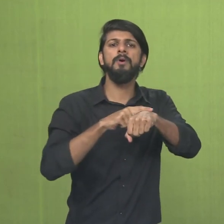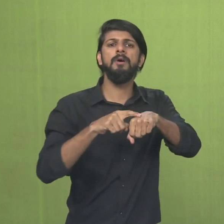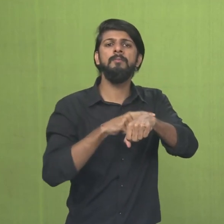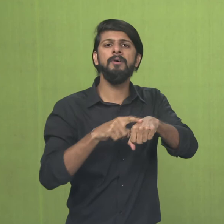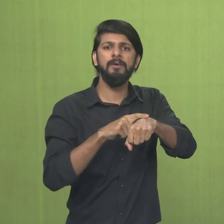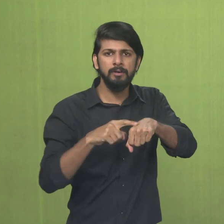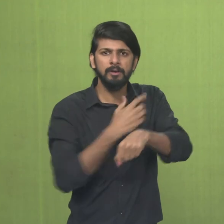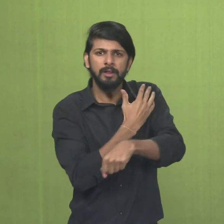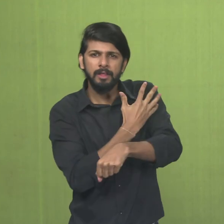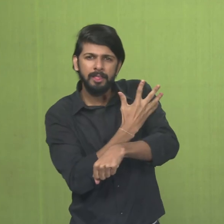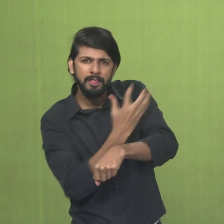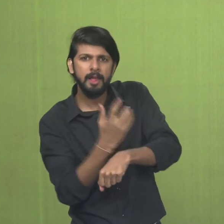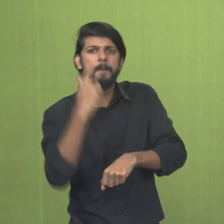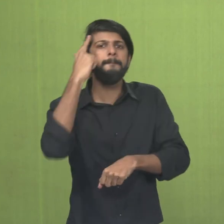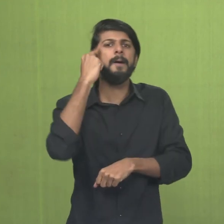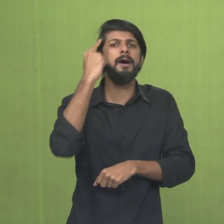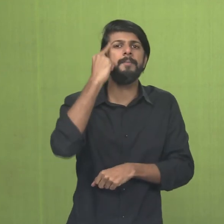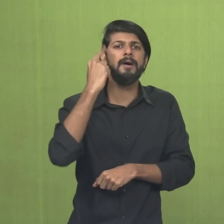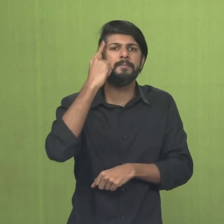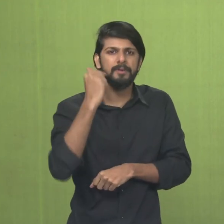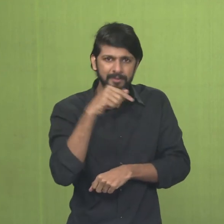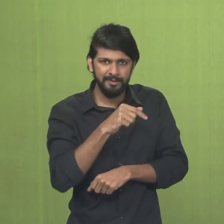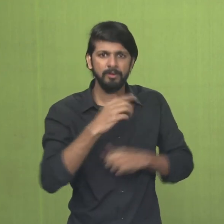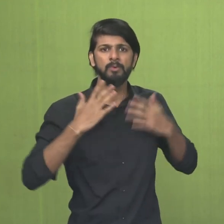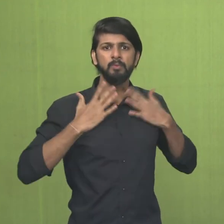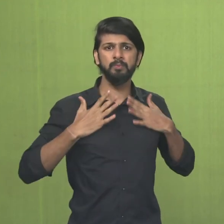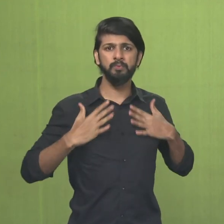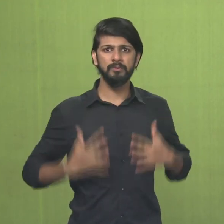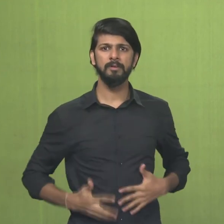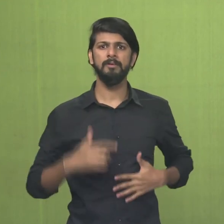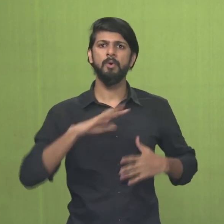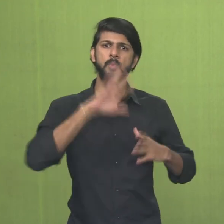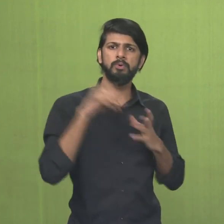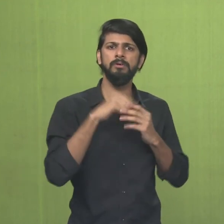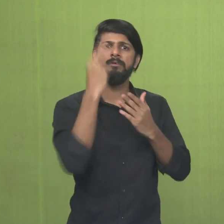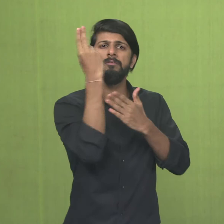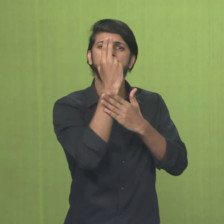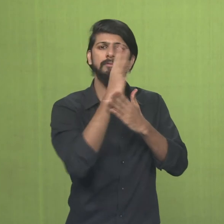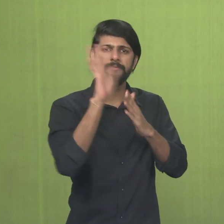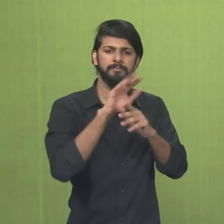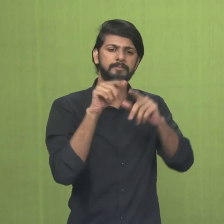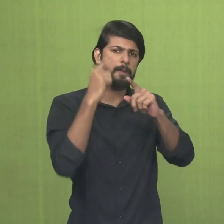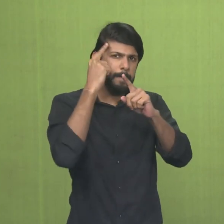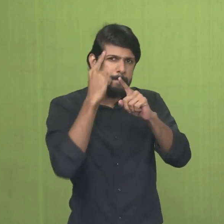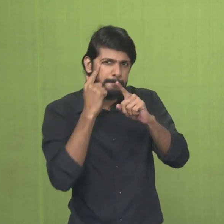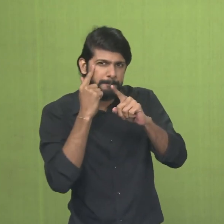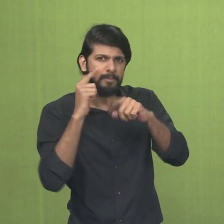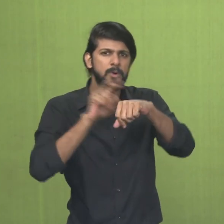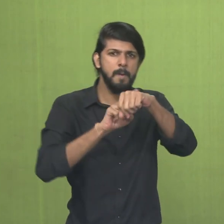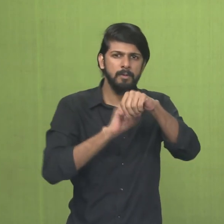A lot of shades have been used here, primarily of two colors, which is brown and black. You see the body of the bird, the